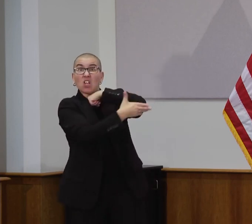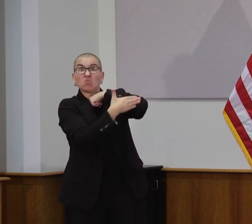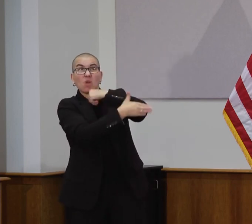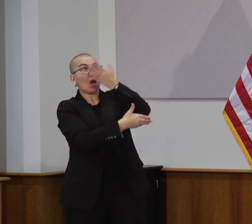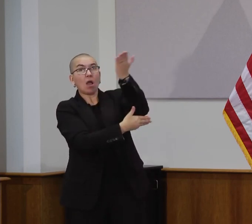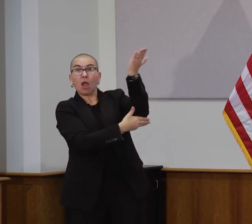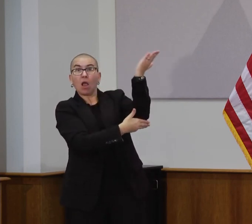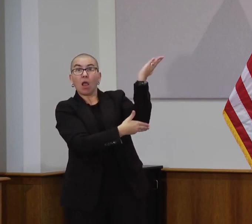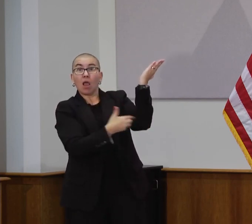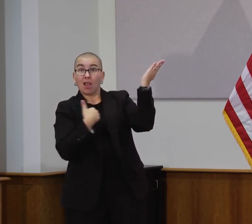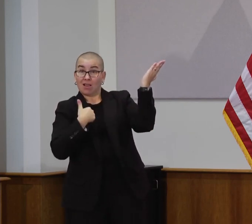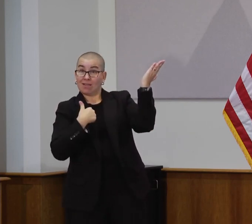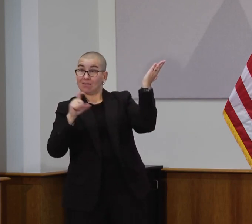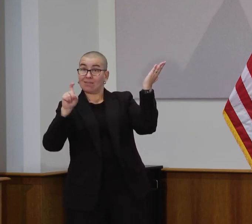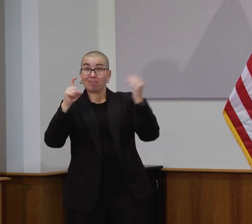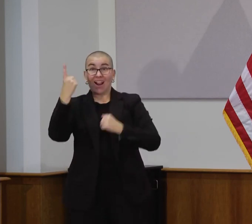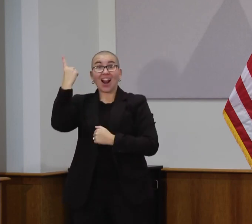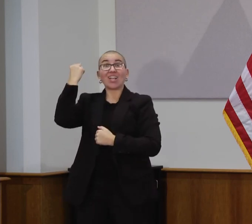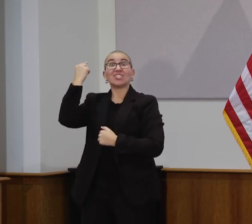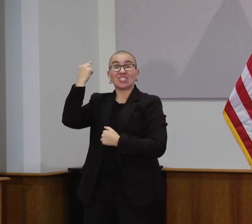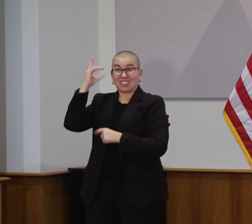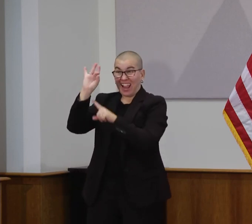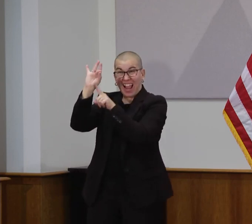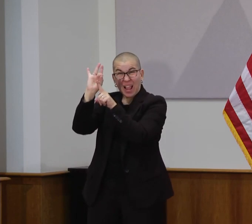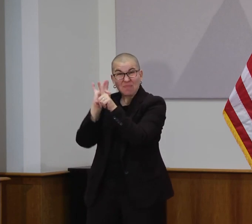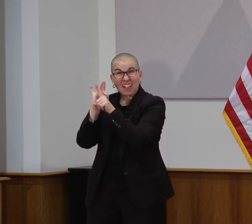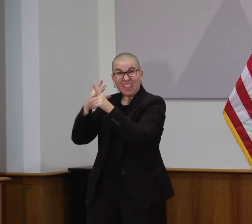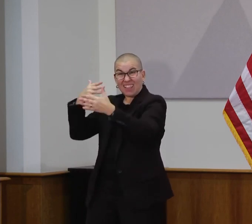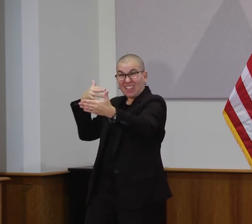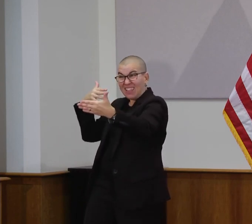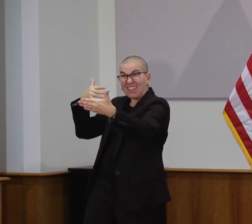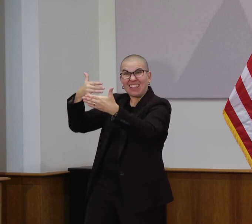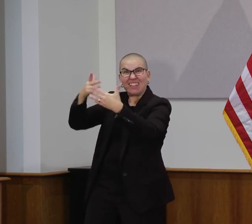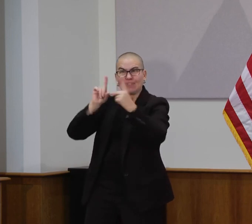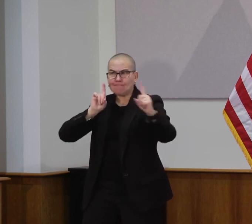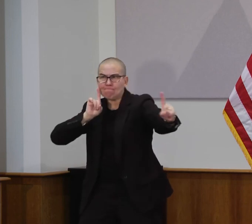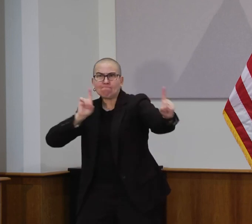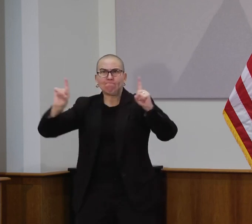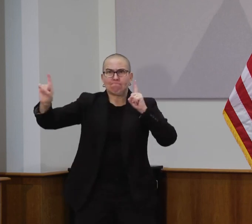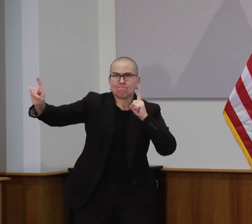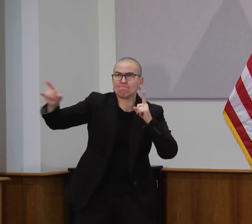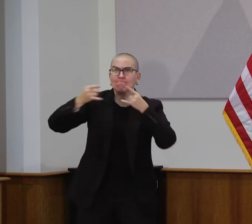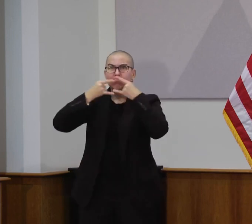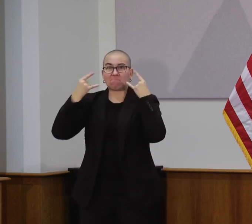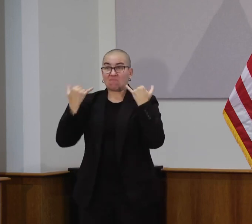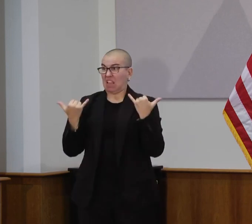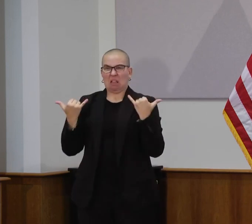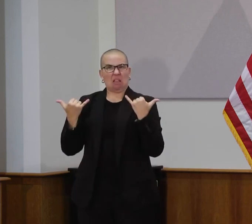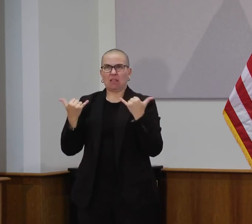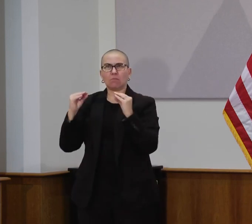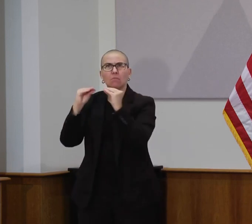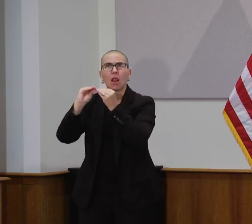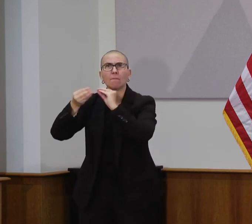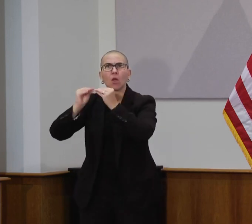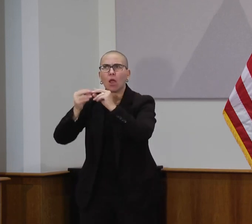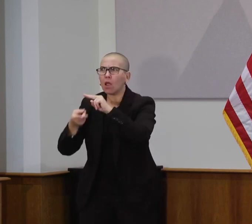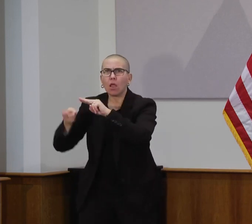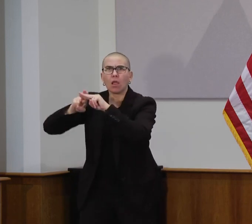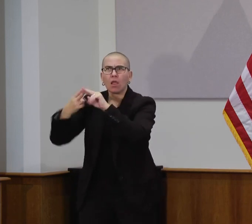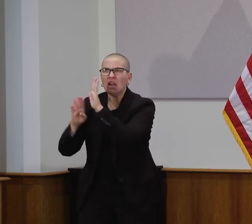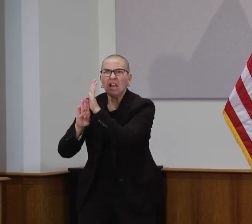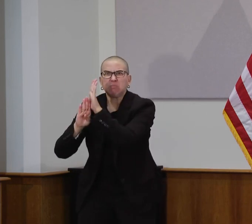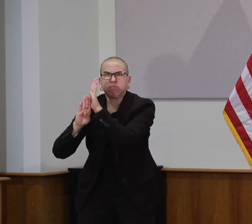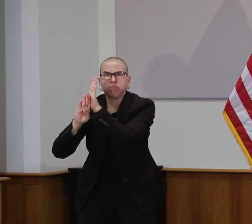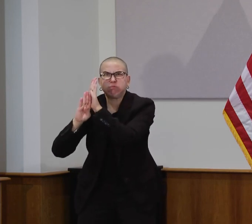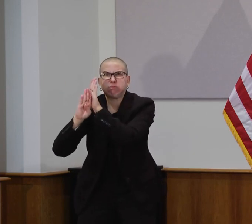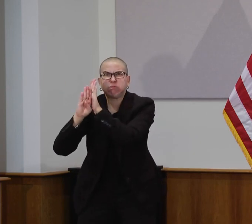the better part of 8 months. But now it's here. And this is loaded in. And as I